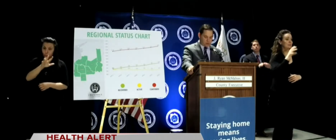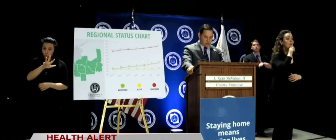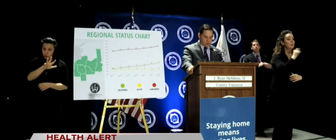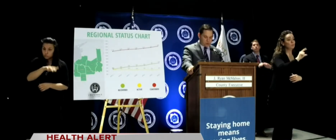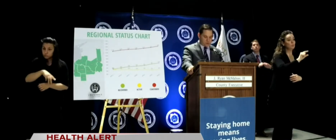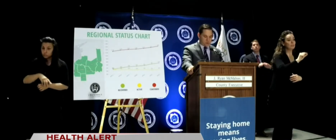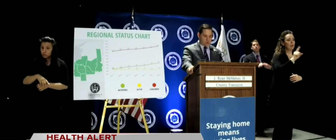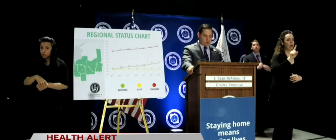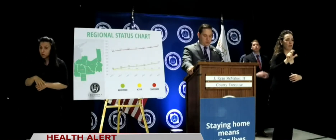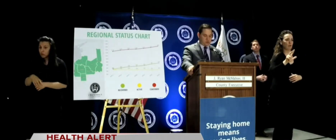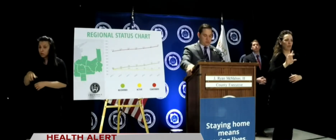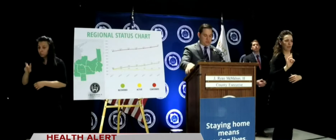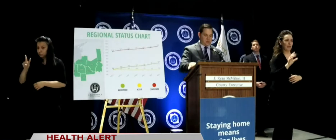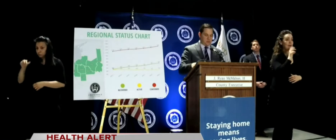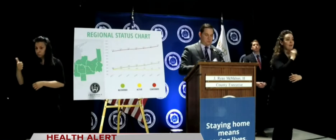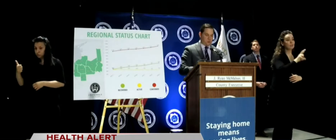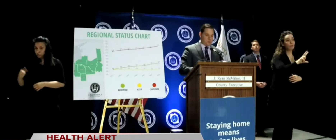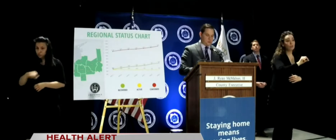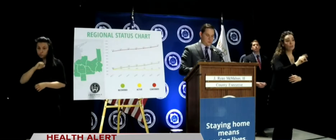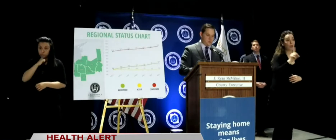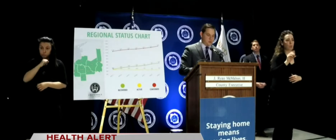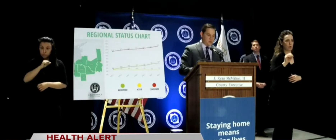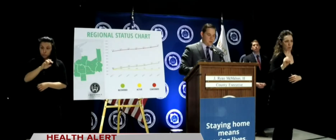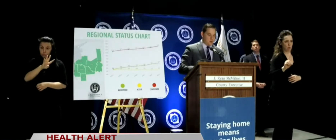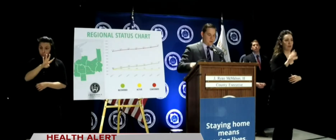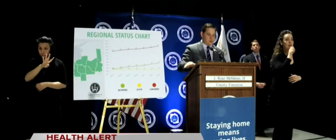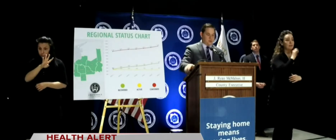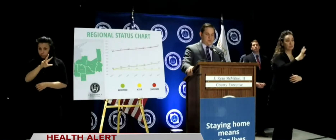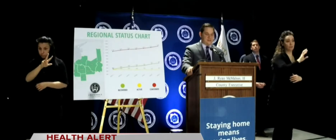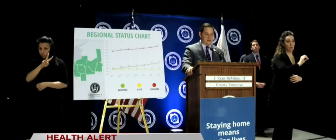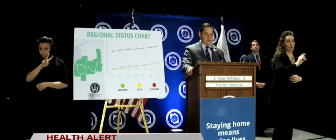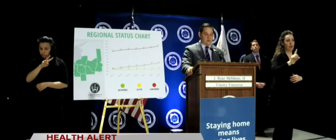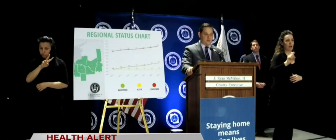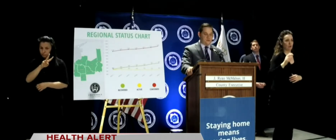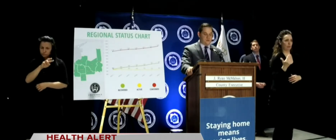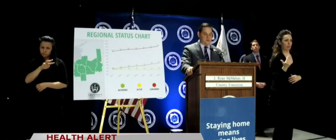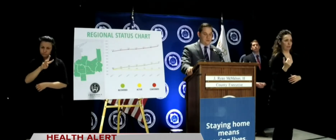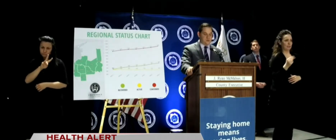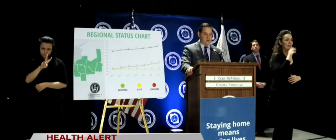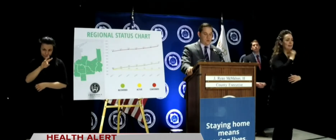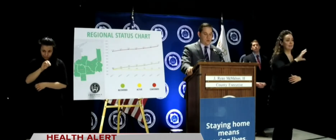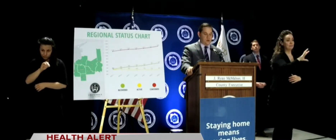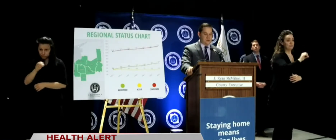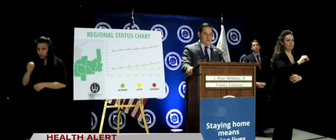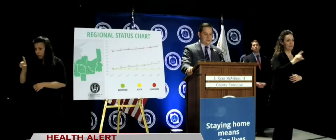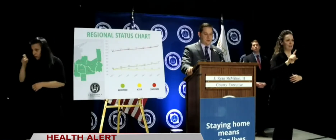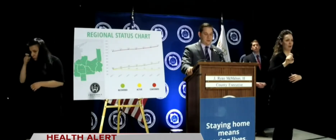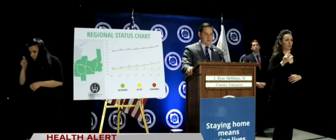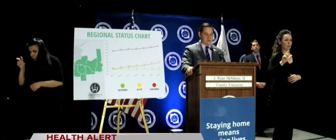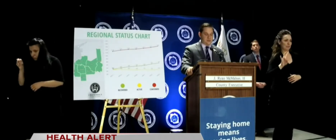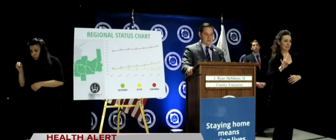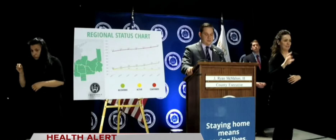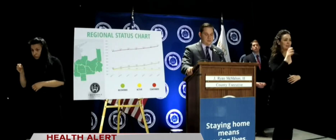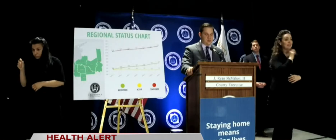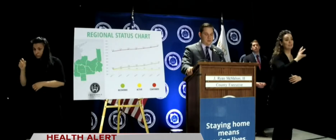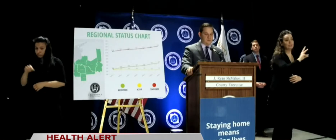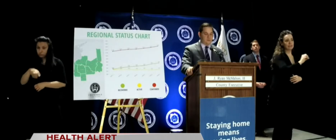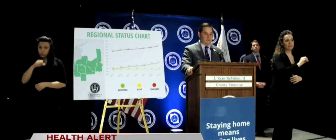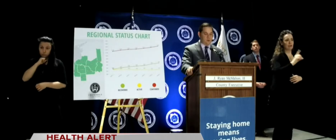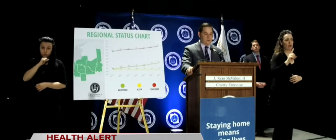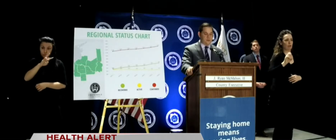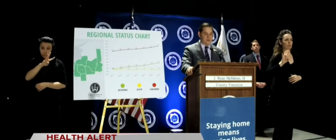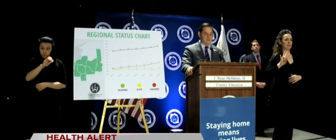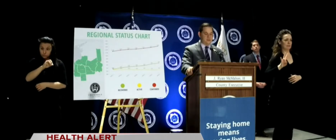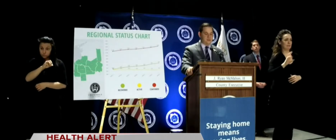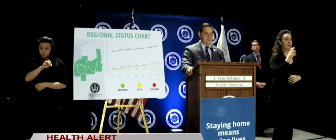are in their 30s, 113 are in their 40s, 127 are in their 50s, 107 are in their 60s,